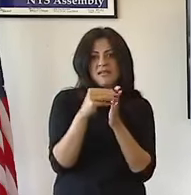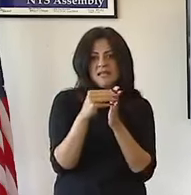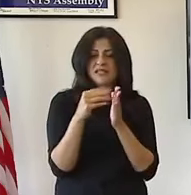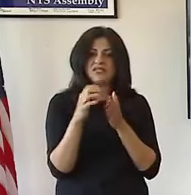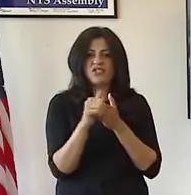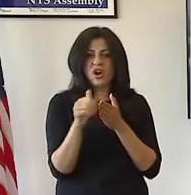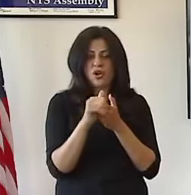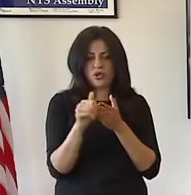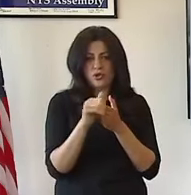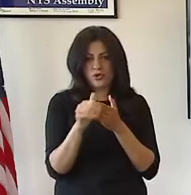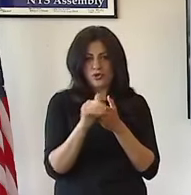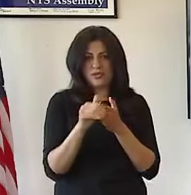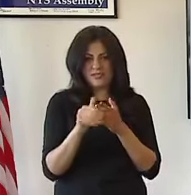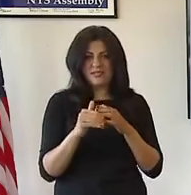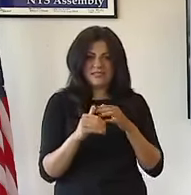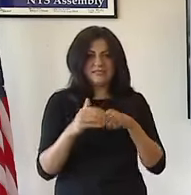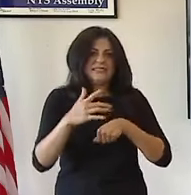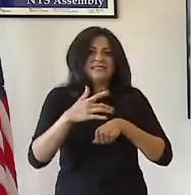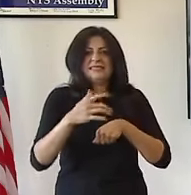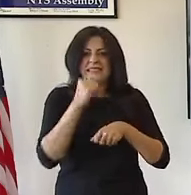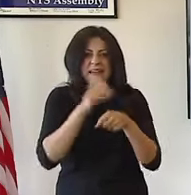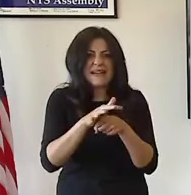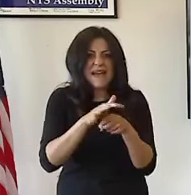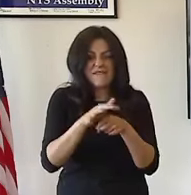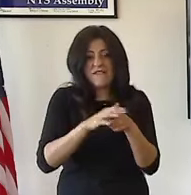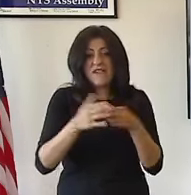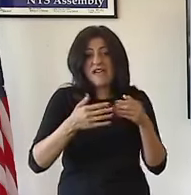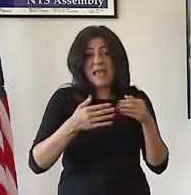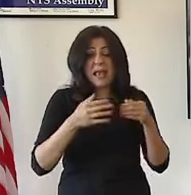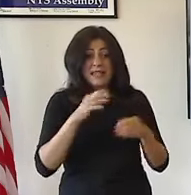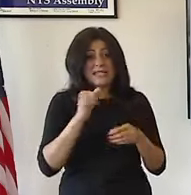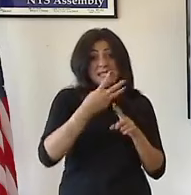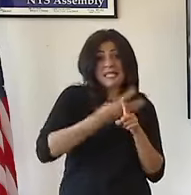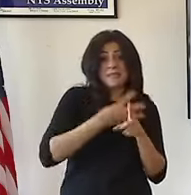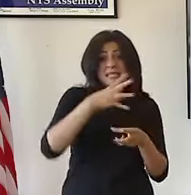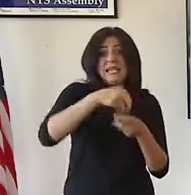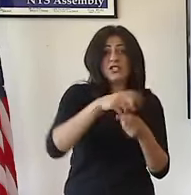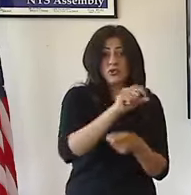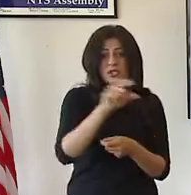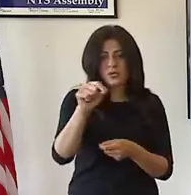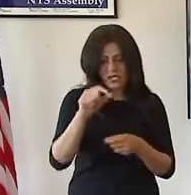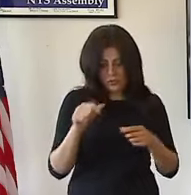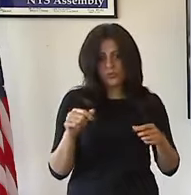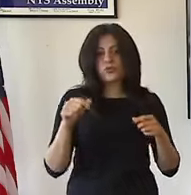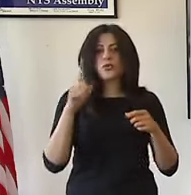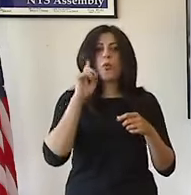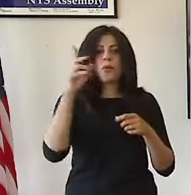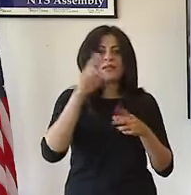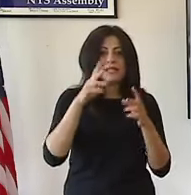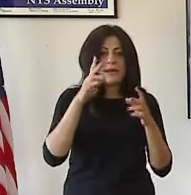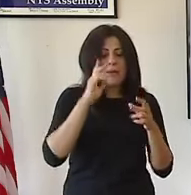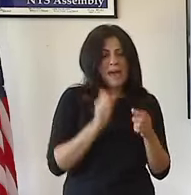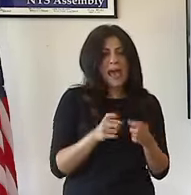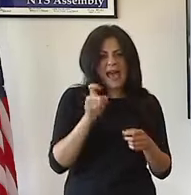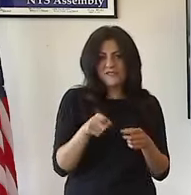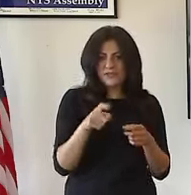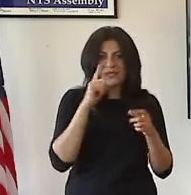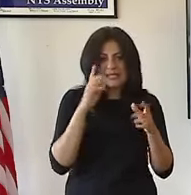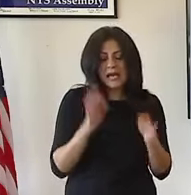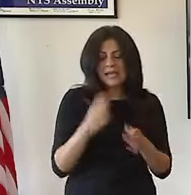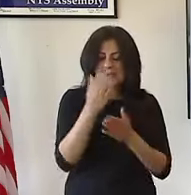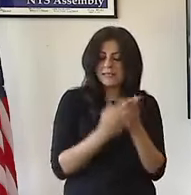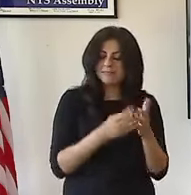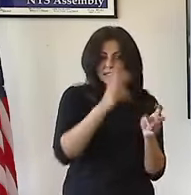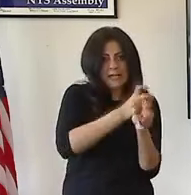year. So we are going to be making some very tough choices. Nothing is sacred because we don't have the resources